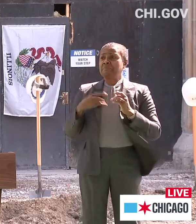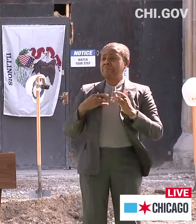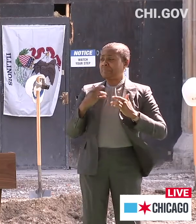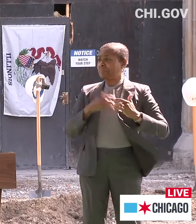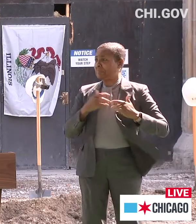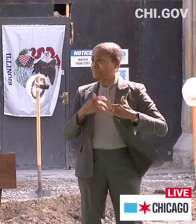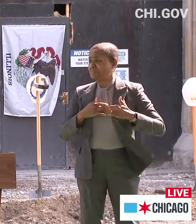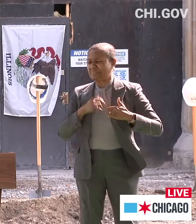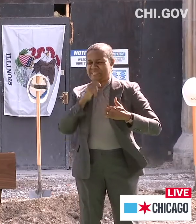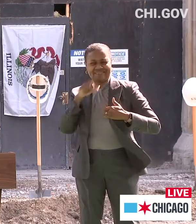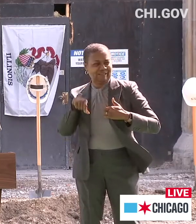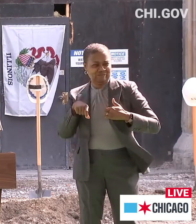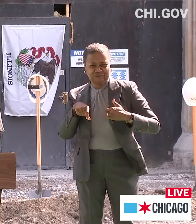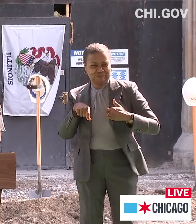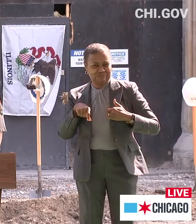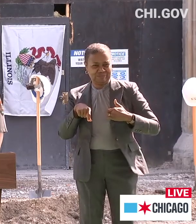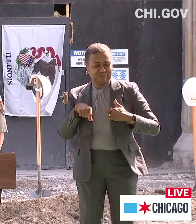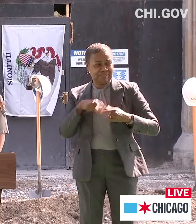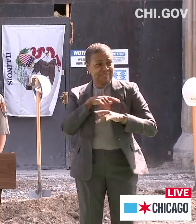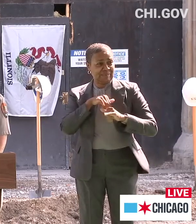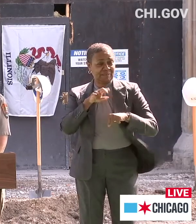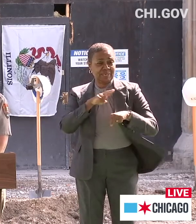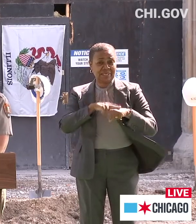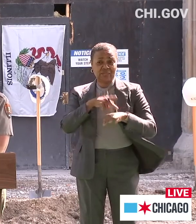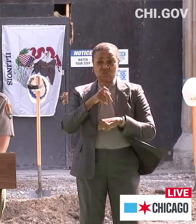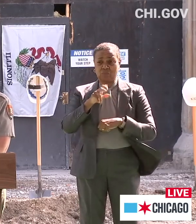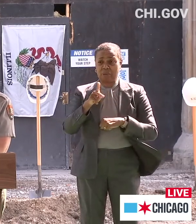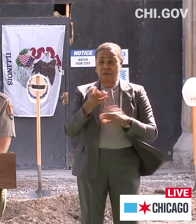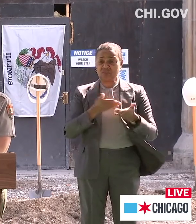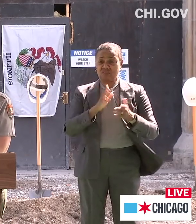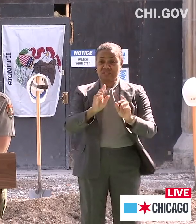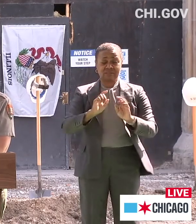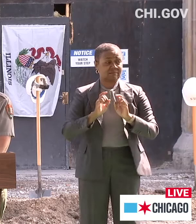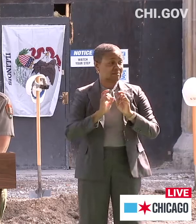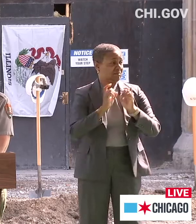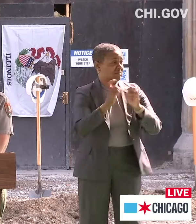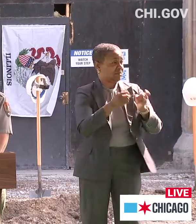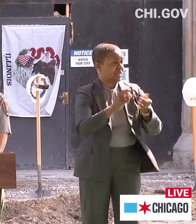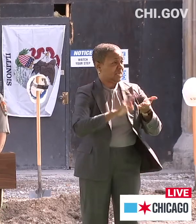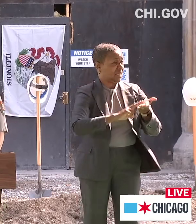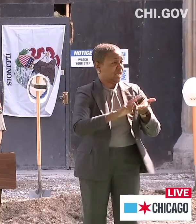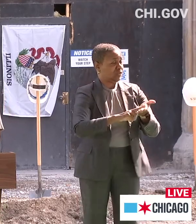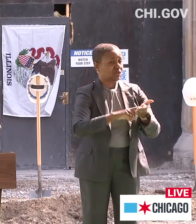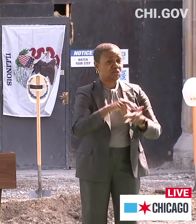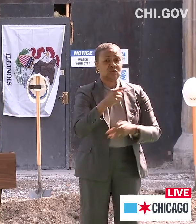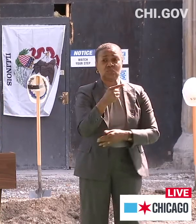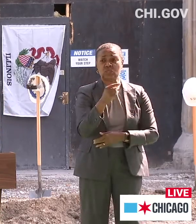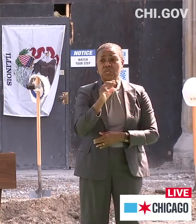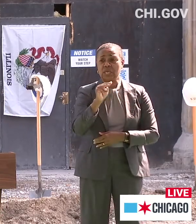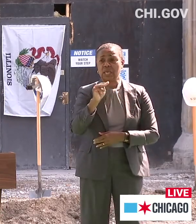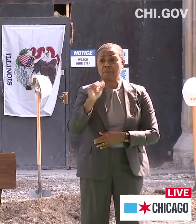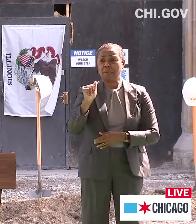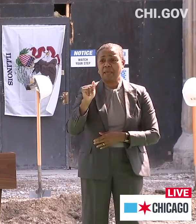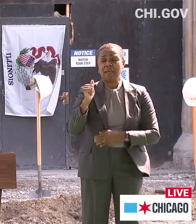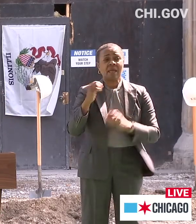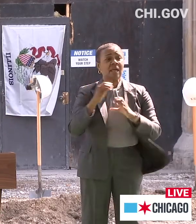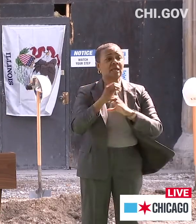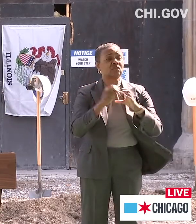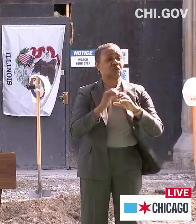worry, because at the same time the National Park Service awarded the construction contract to GMA Construction Group,